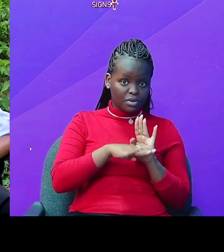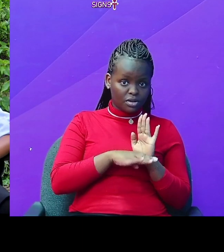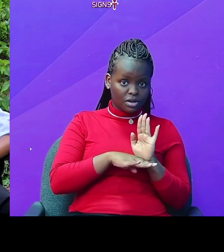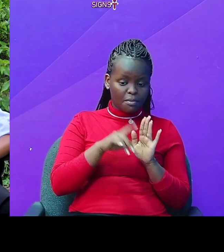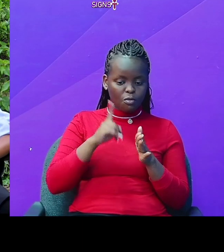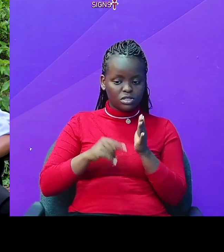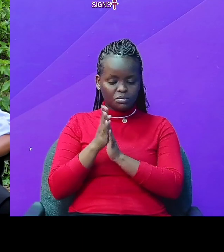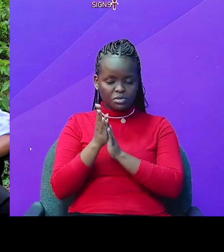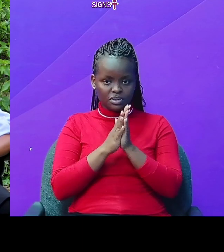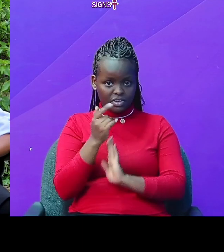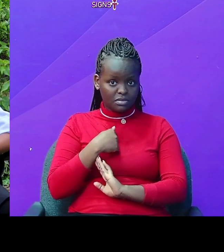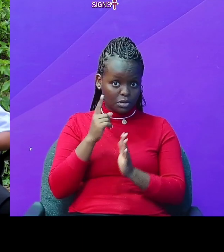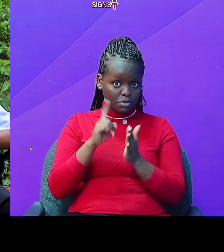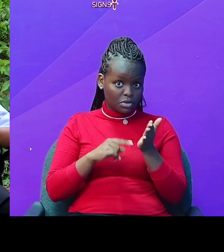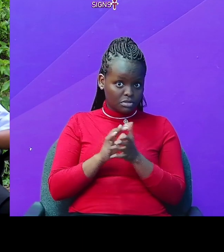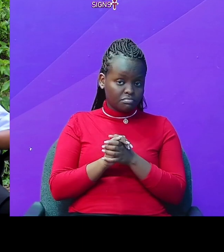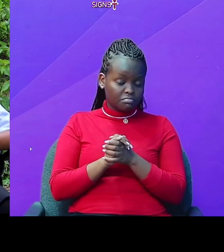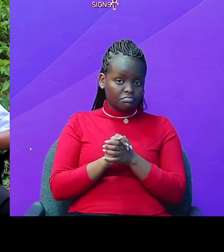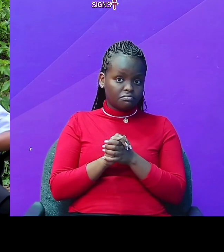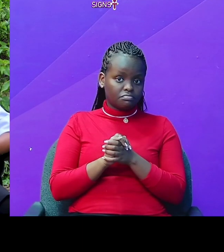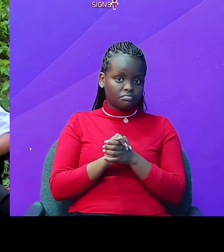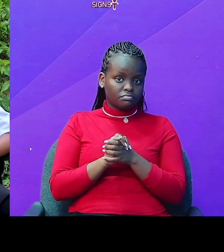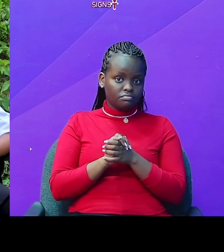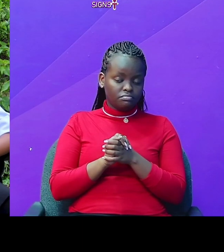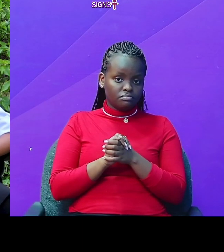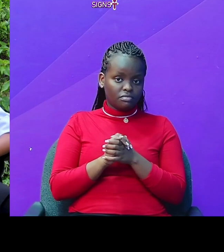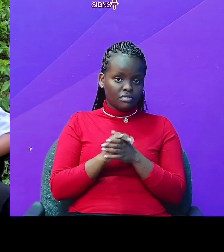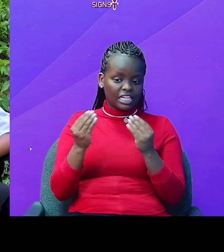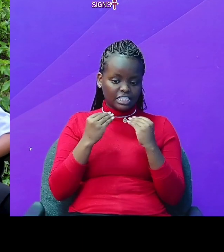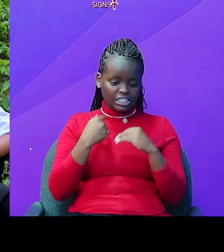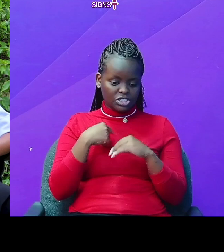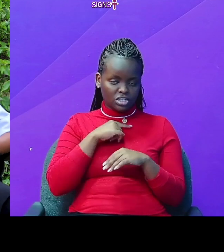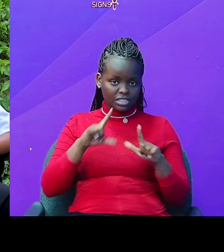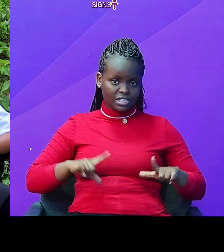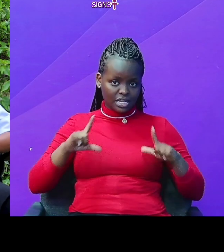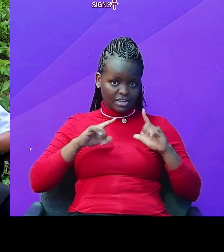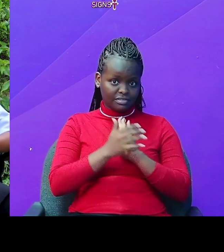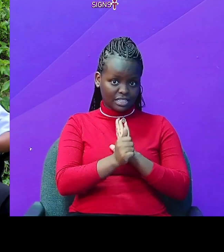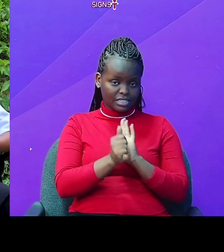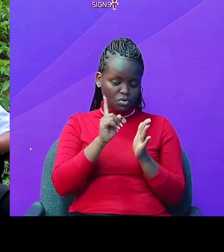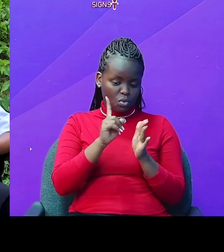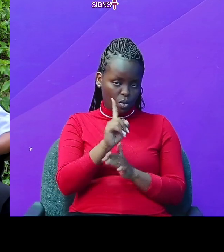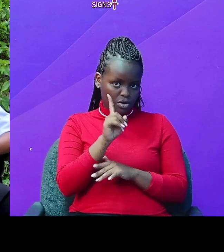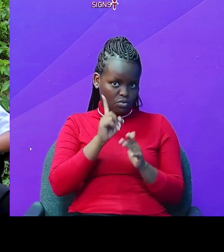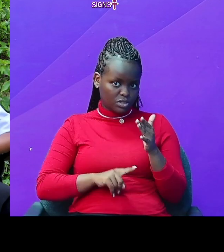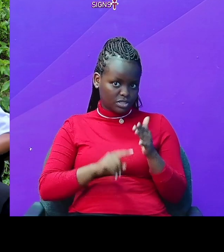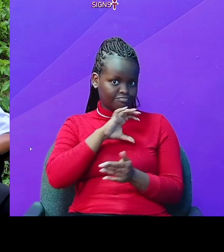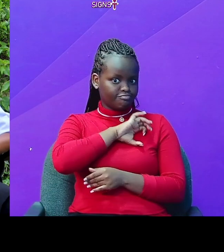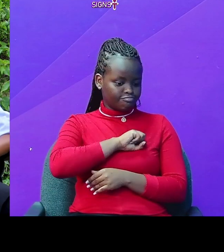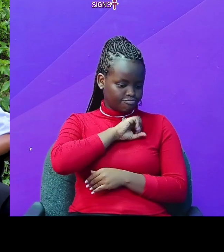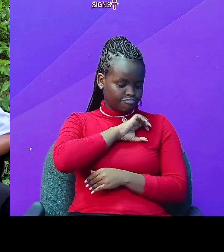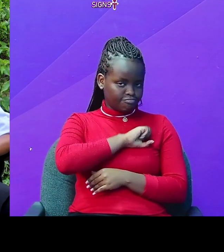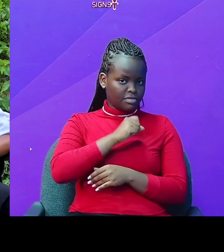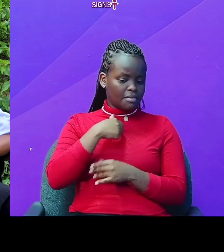motivated me was that they taught us life skills, which one of them was resilience. I practiced resilience, the ability